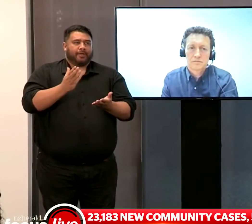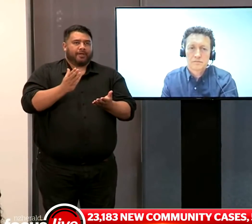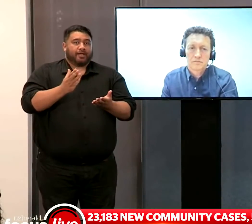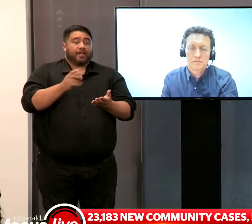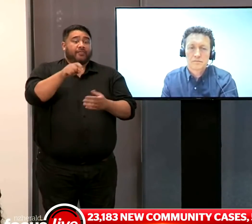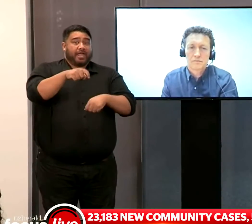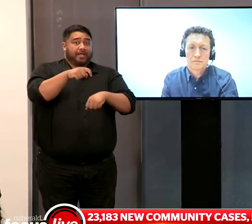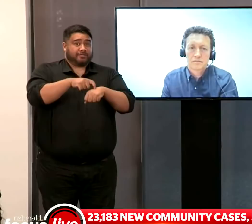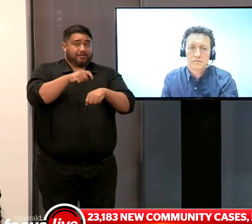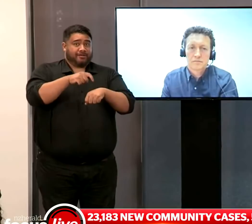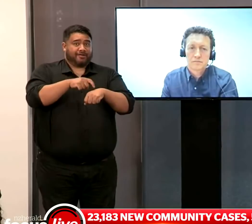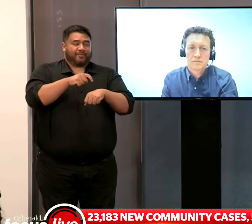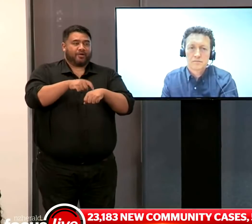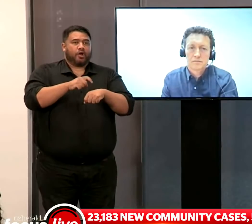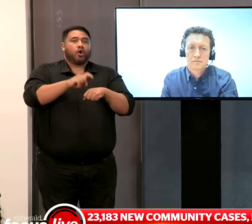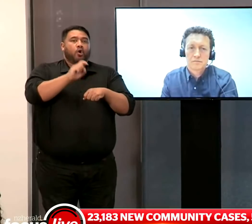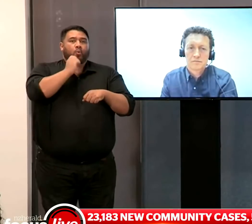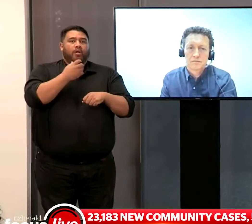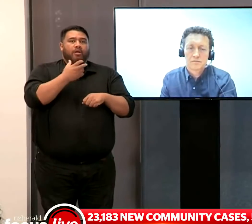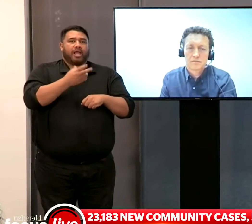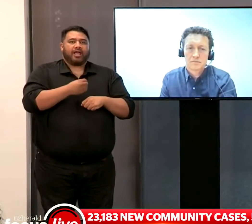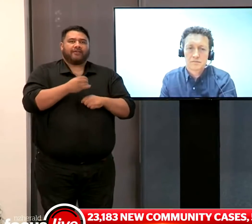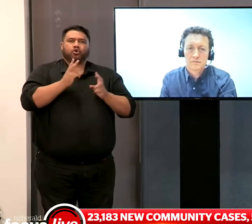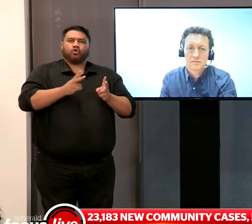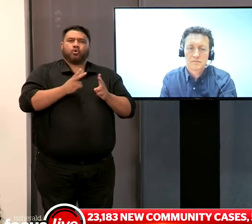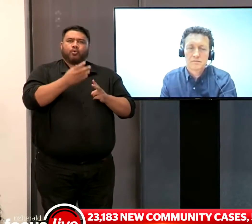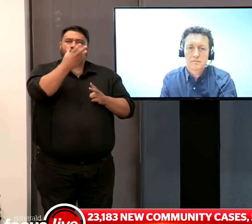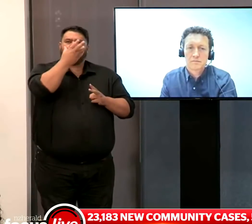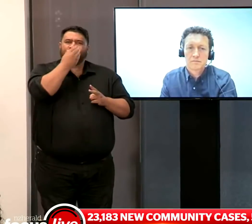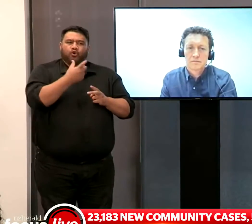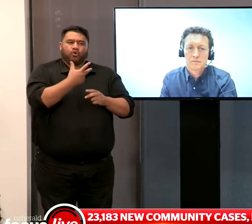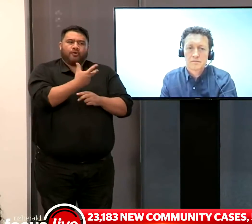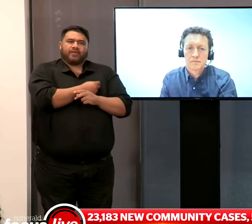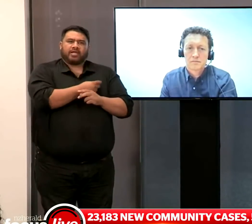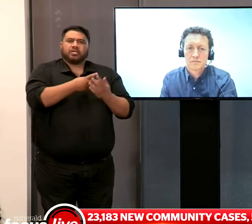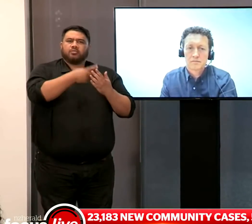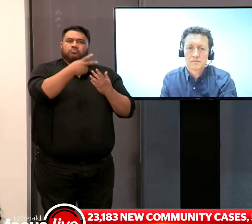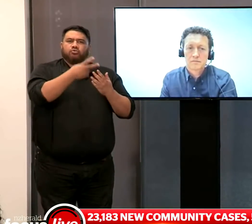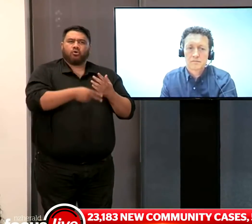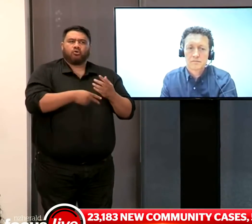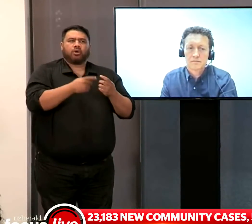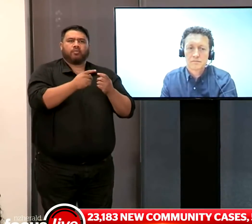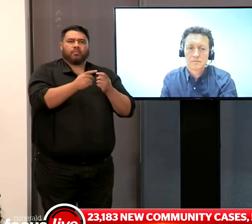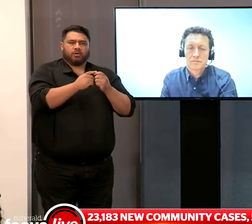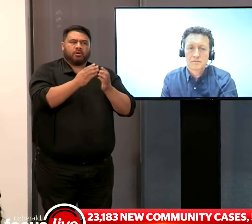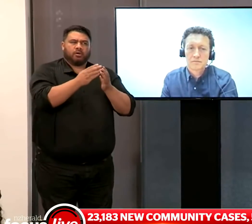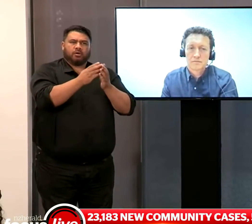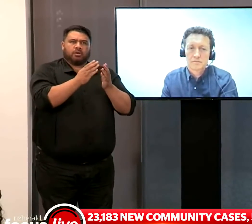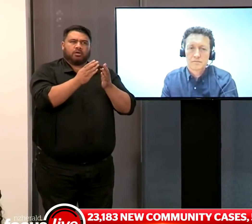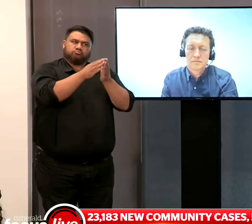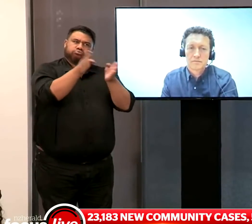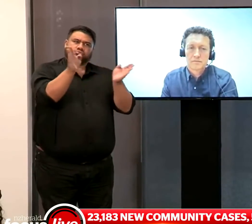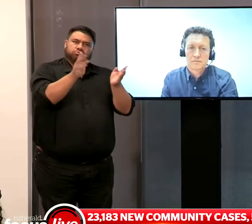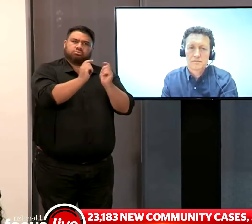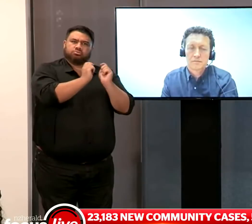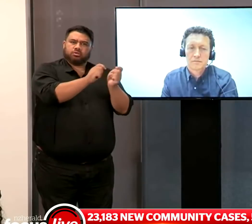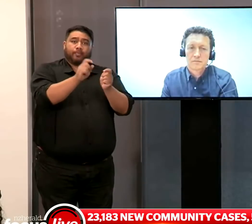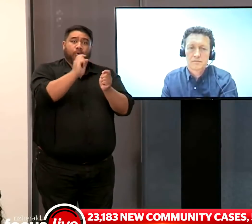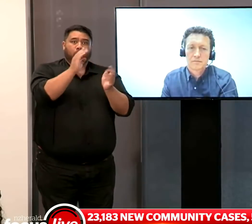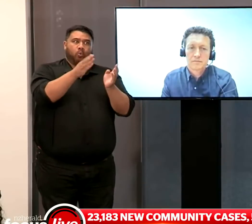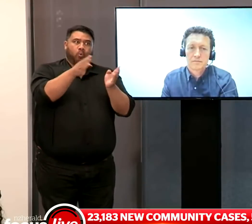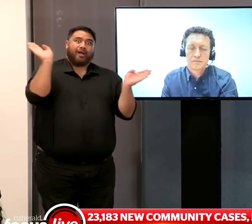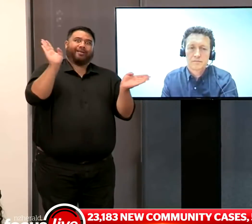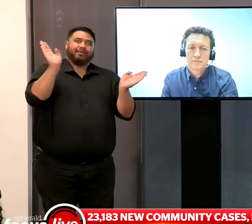rolling out an even wider flu vaccination program than we have in the past, with a wider group of people eligible for free